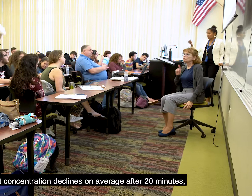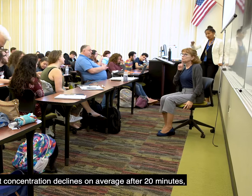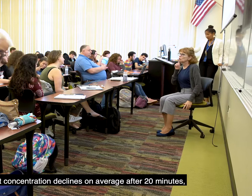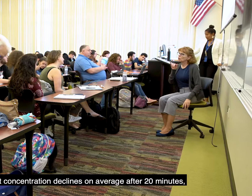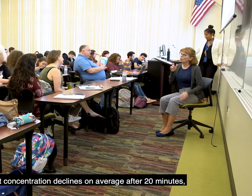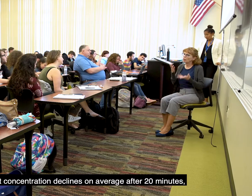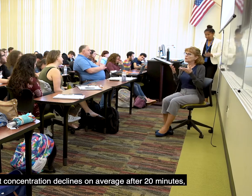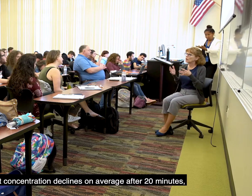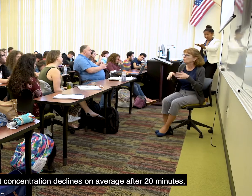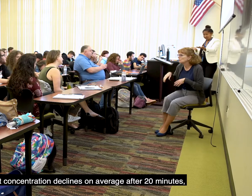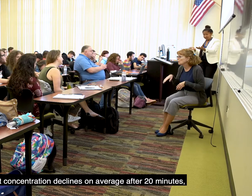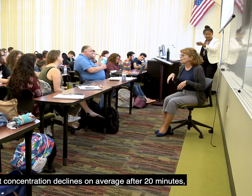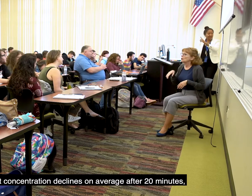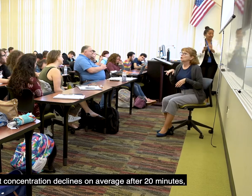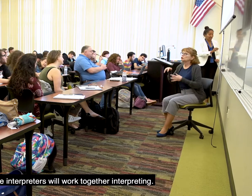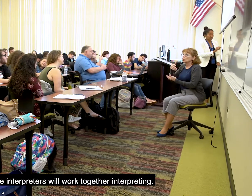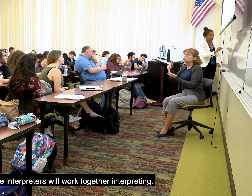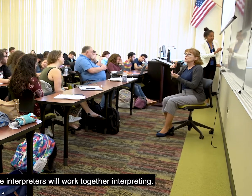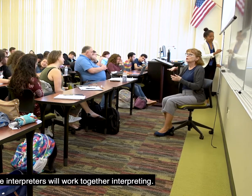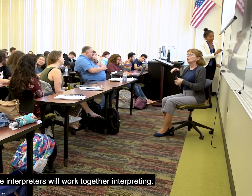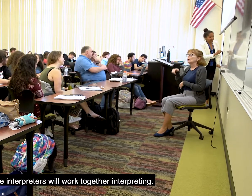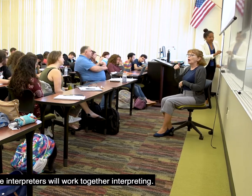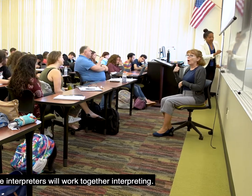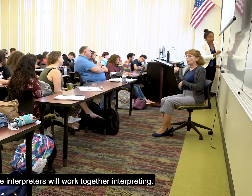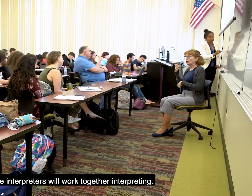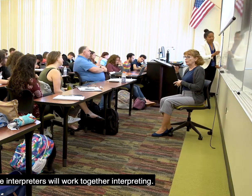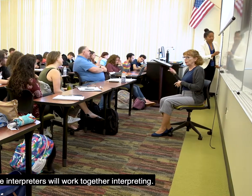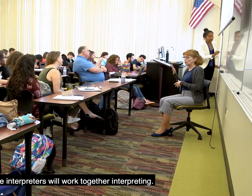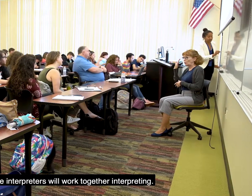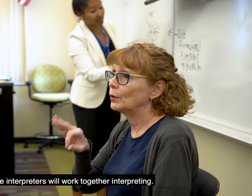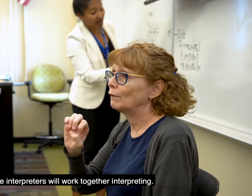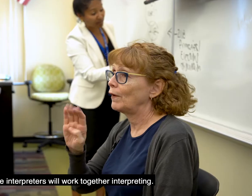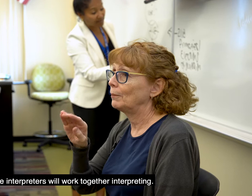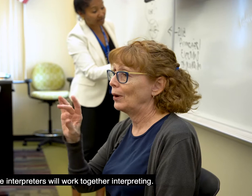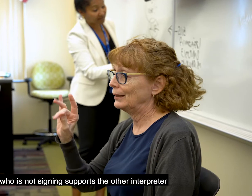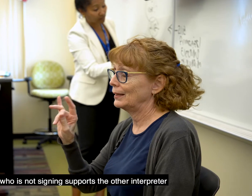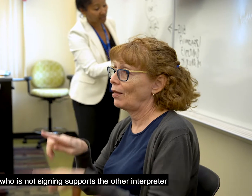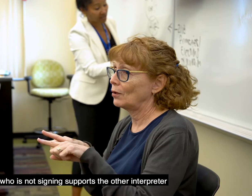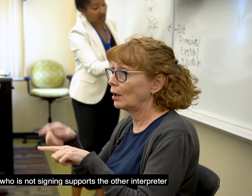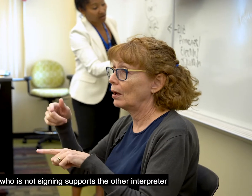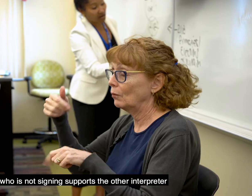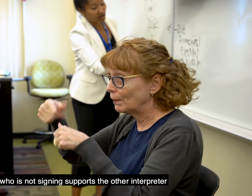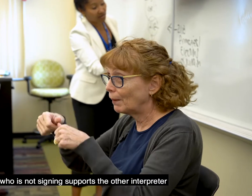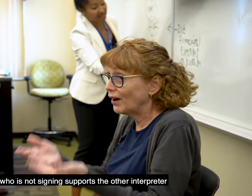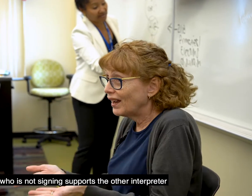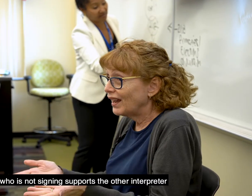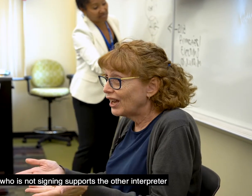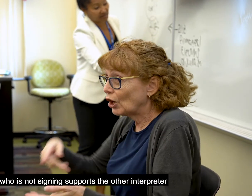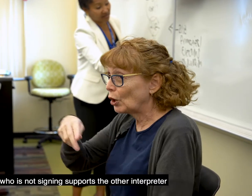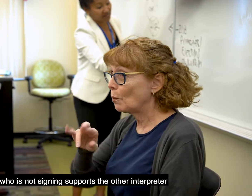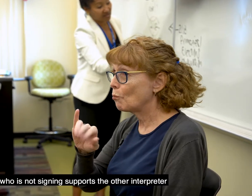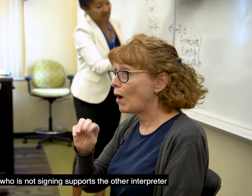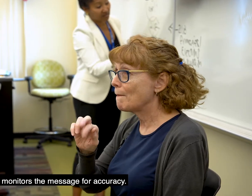concentration declines on average after 20 minutes. Therefore, the interpreters will work together interpreting. The interpreter who is not signing